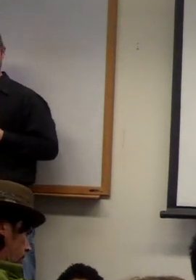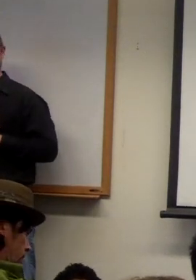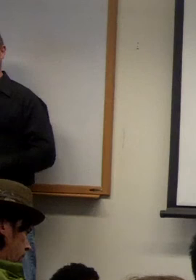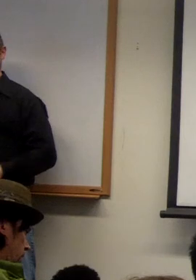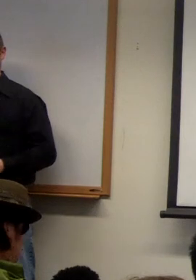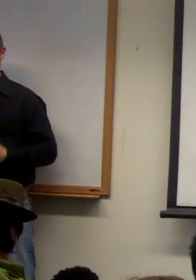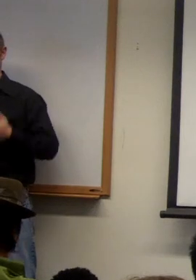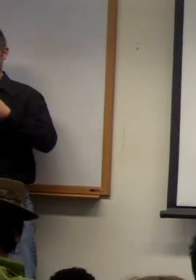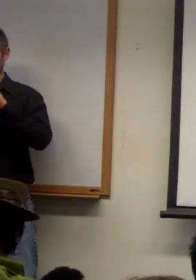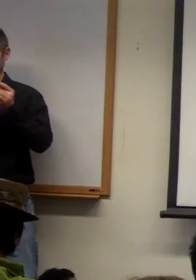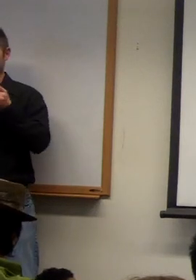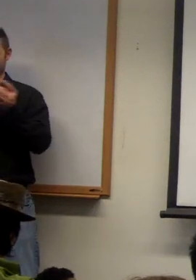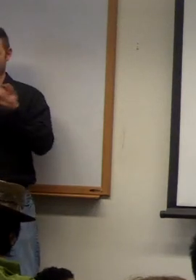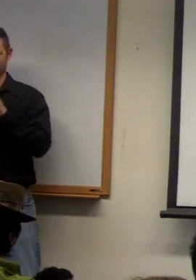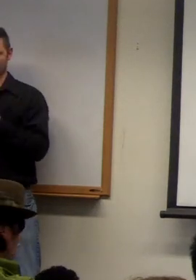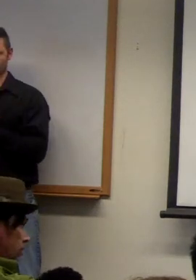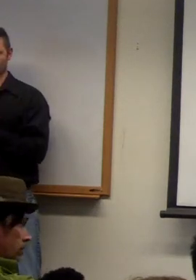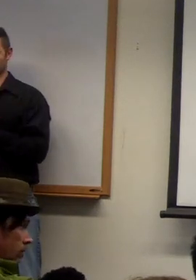Parks' story,